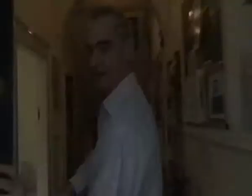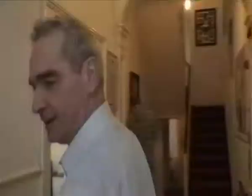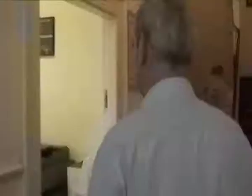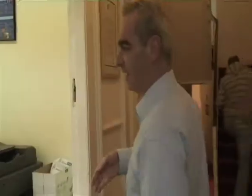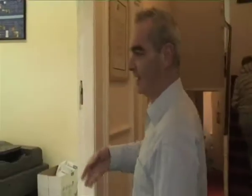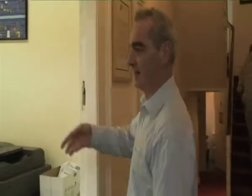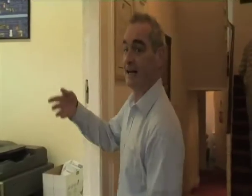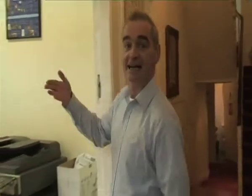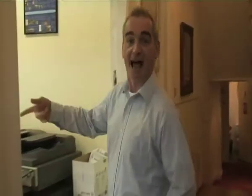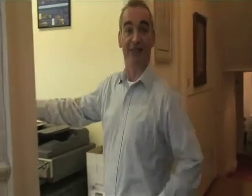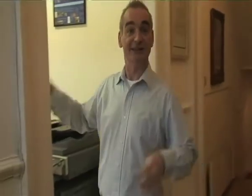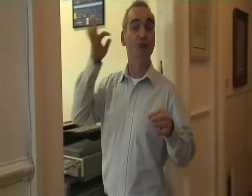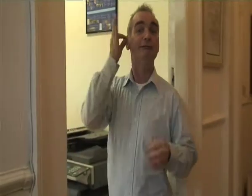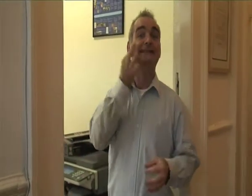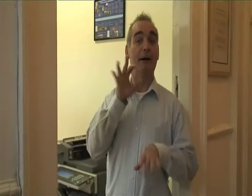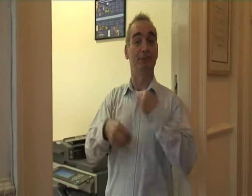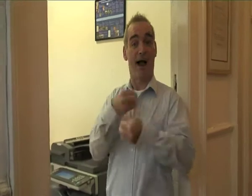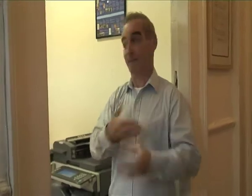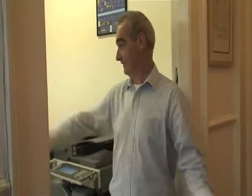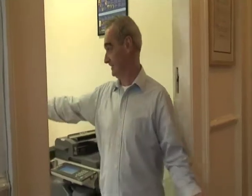This is Caroline in reception.